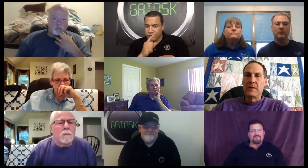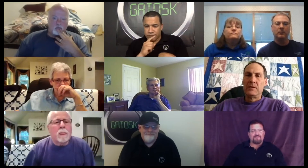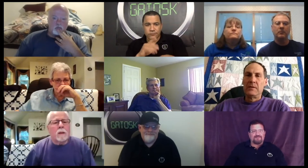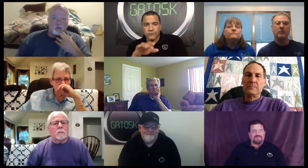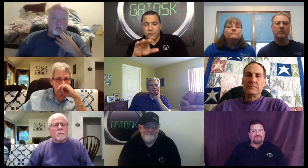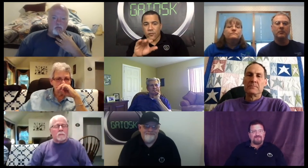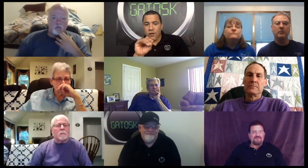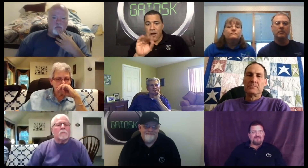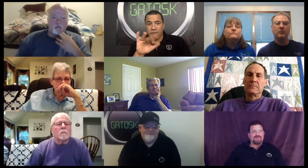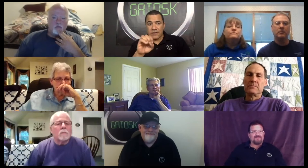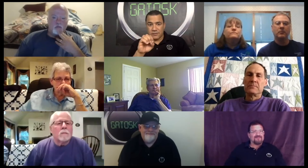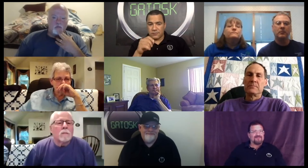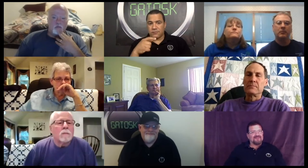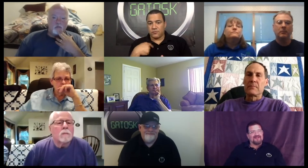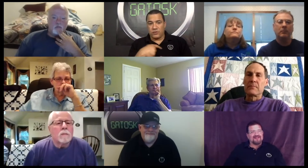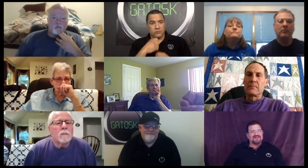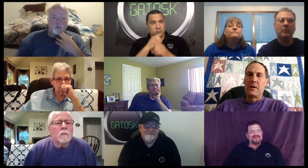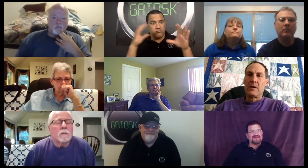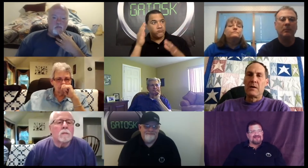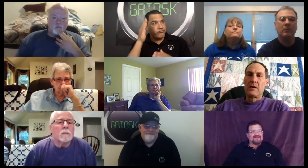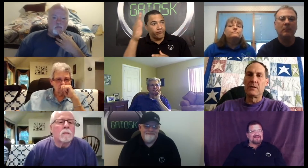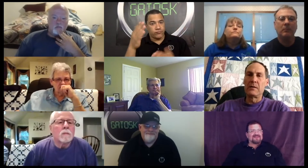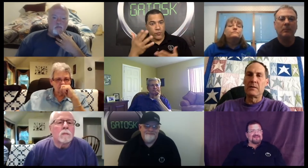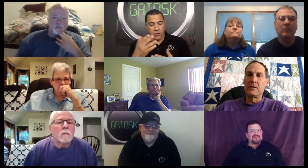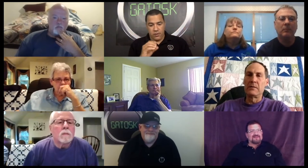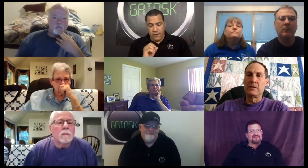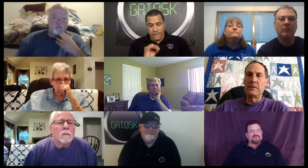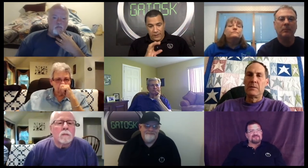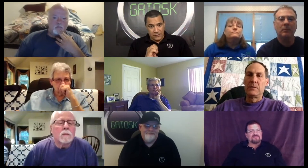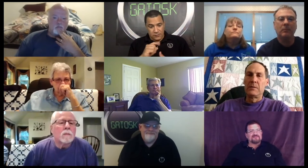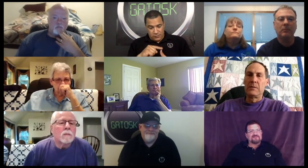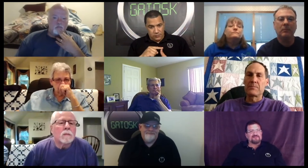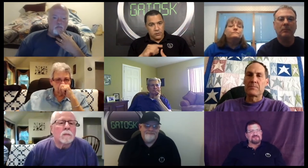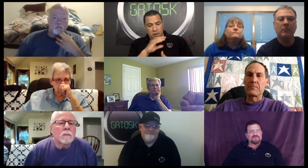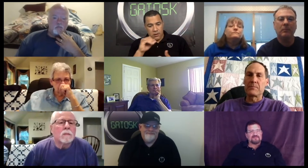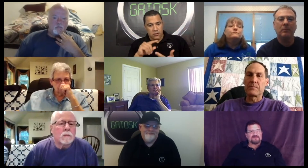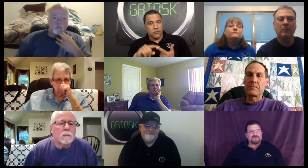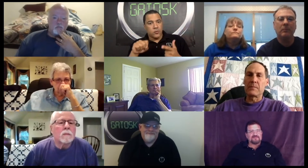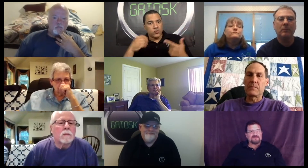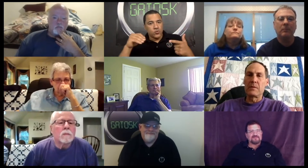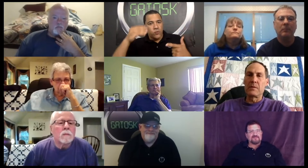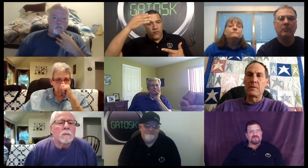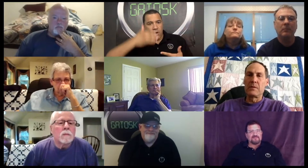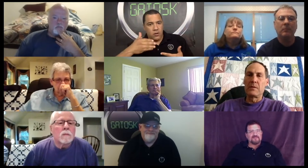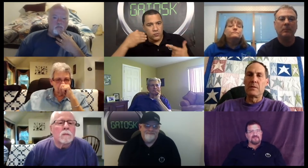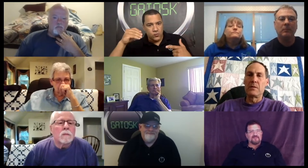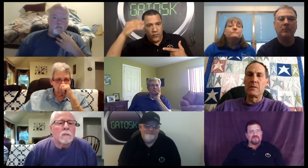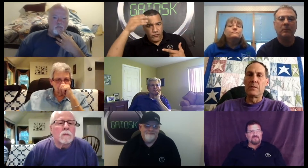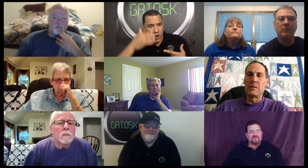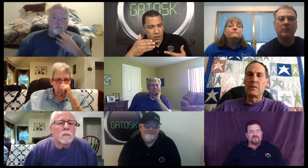coast to coast. That's true. The office, we foresee in the future, we'll having an office and a storefront